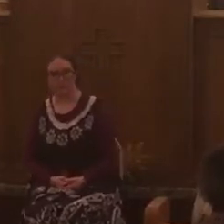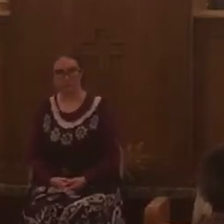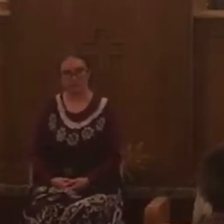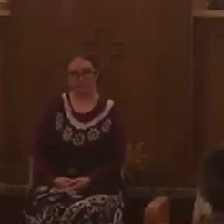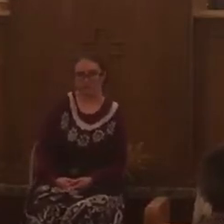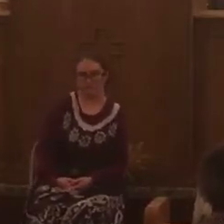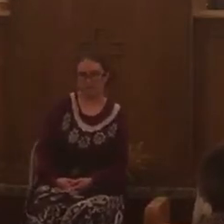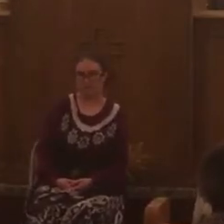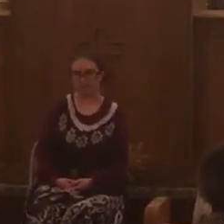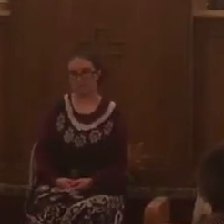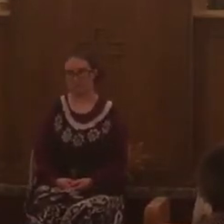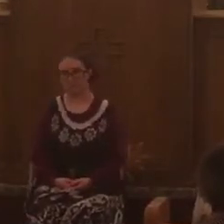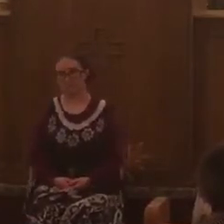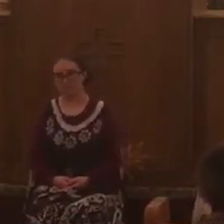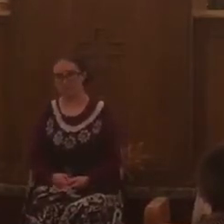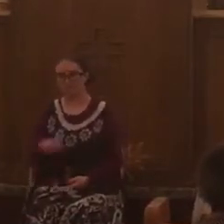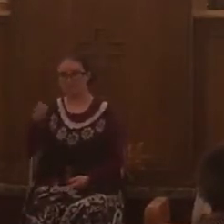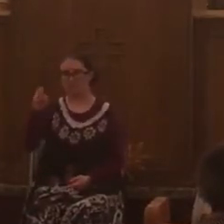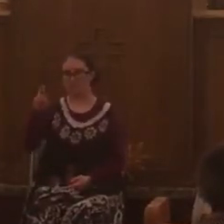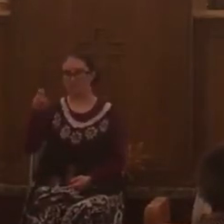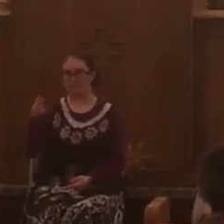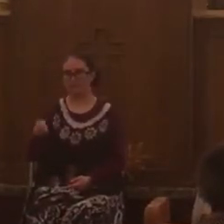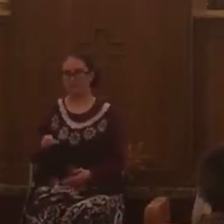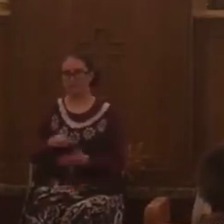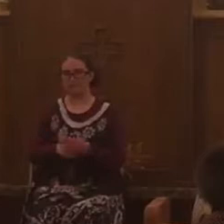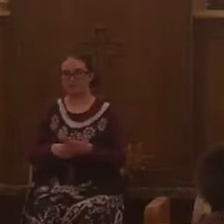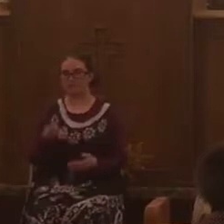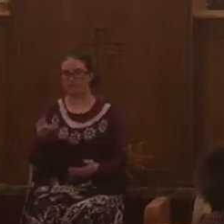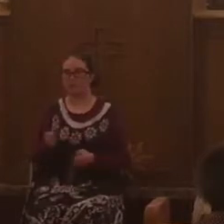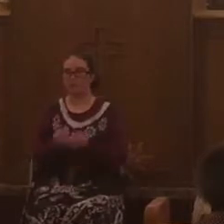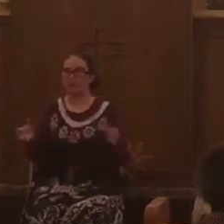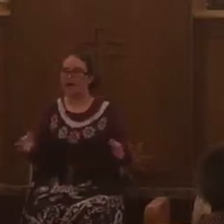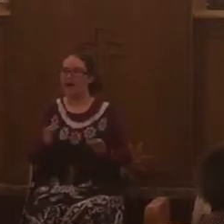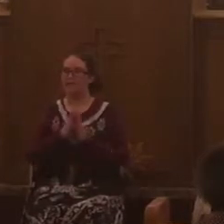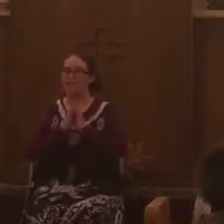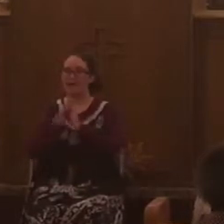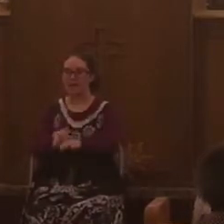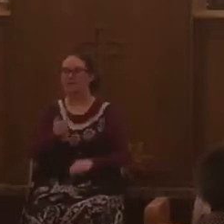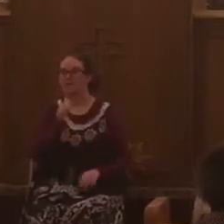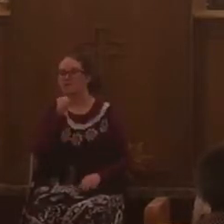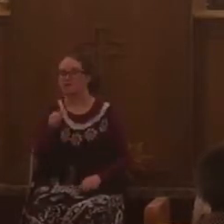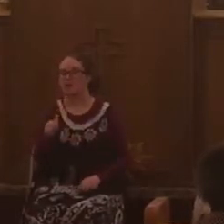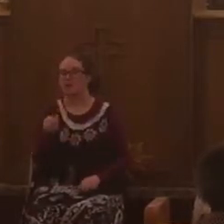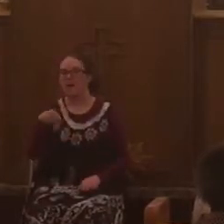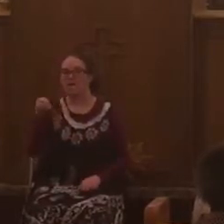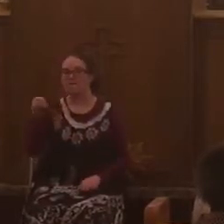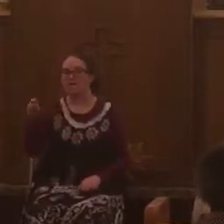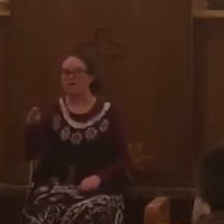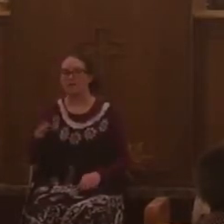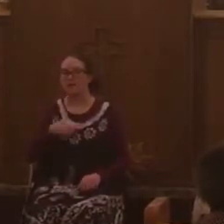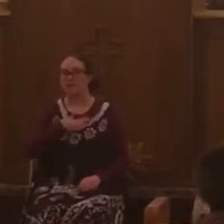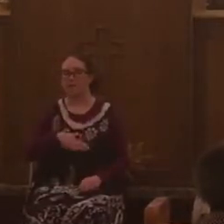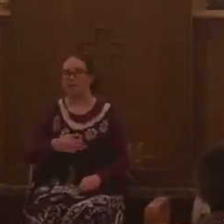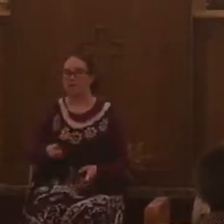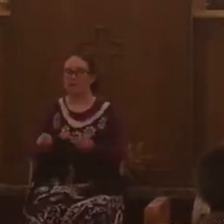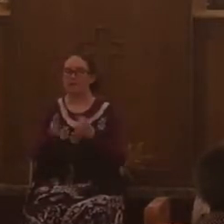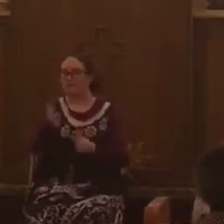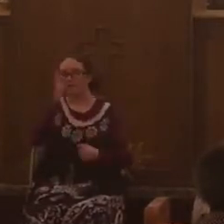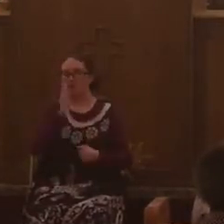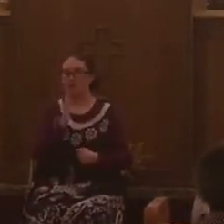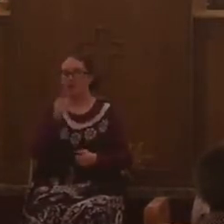goes with me. I need a power that goes before me. So when the enemy comes, it'll be there and it'll raise up a standard